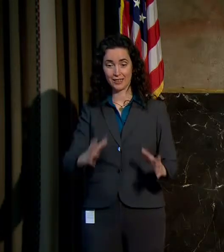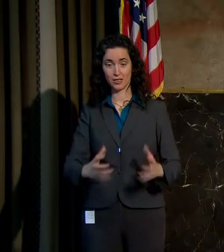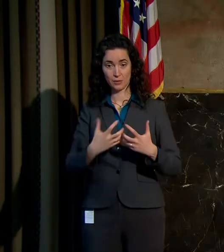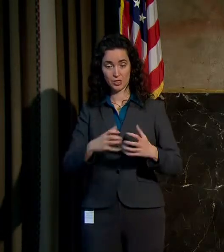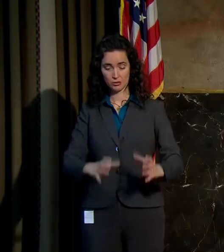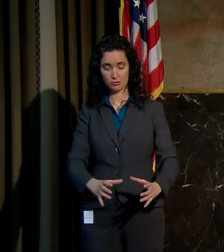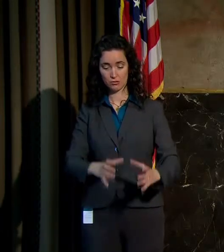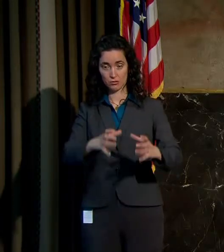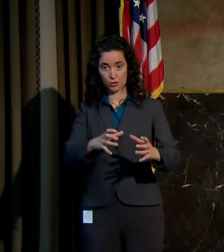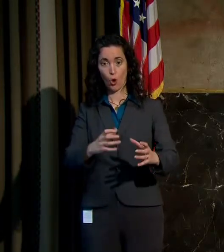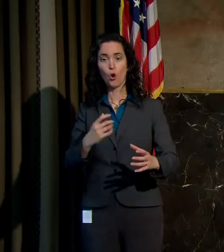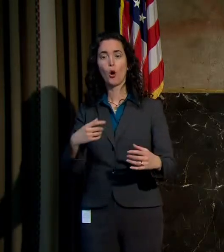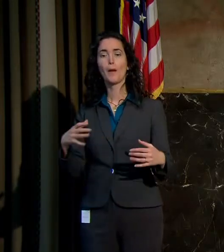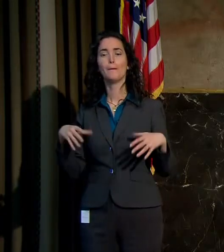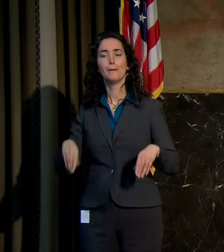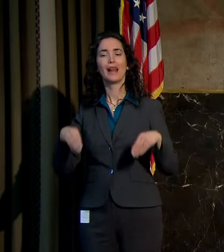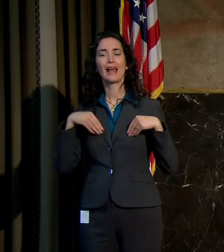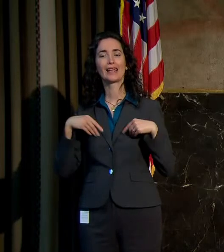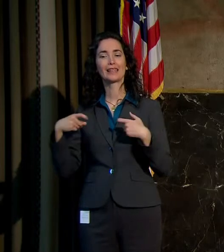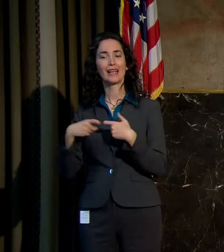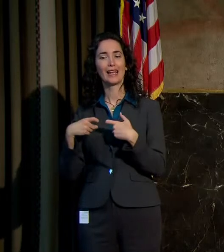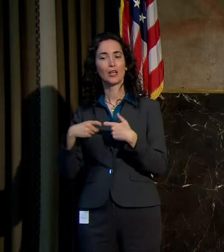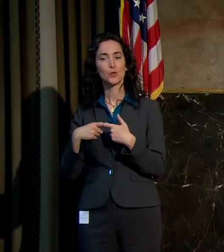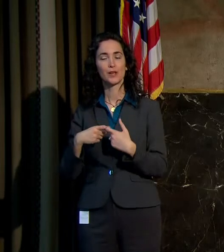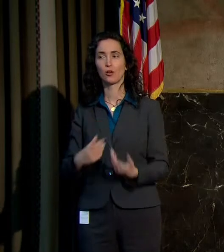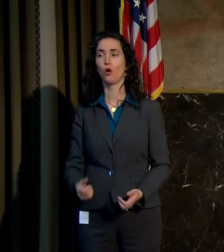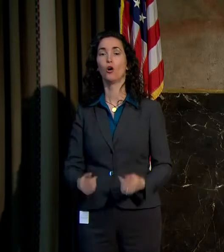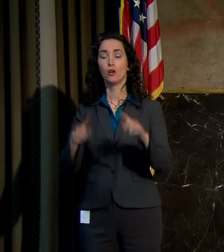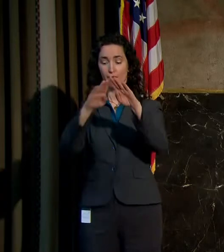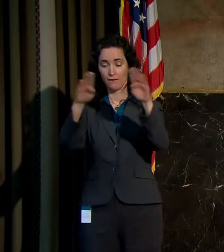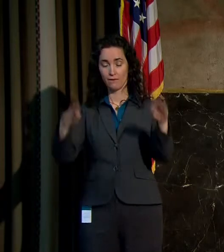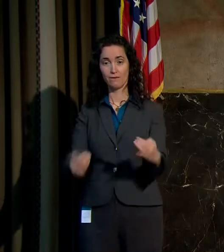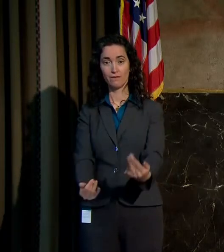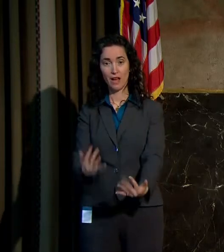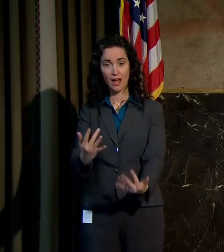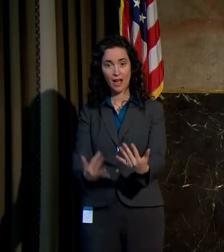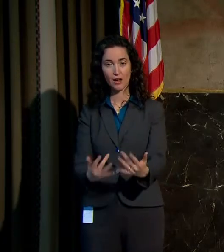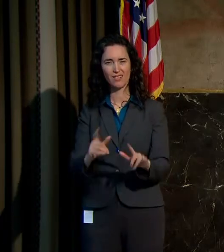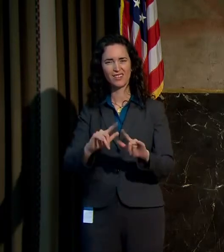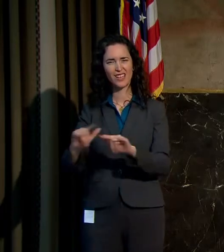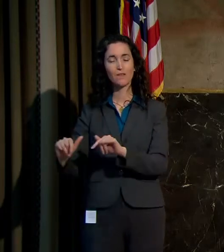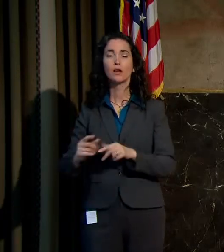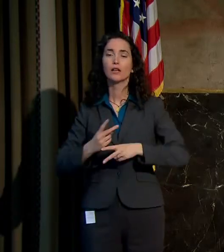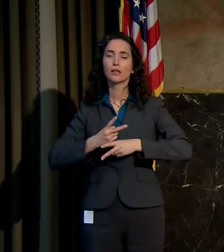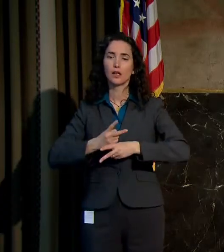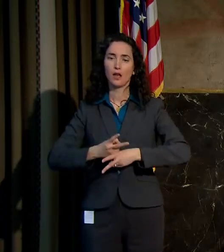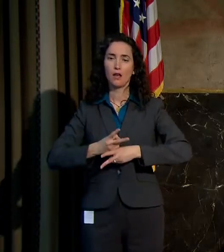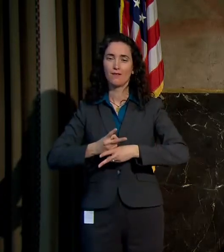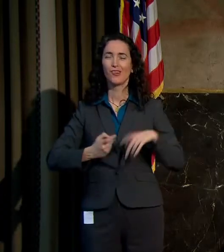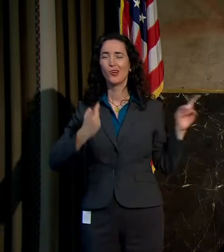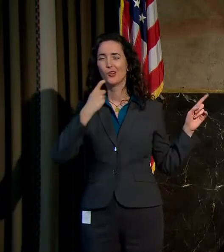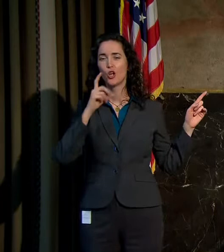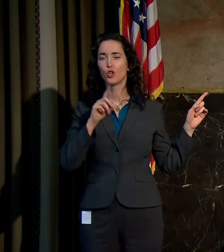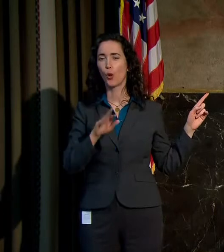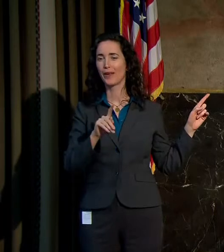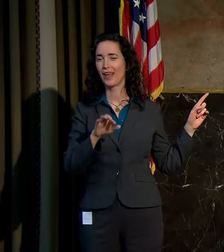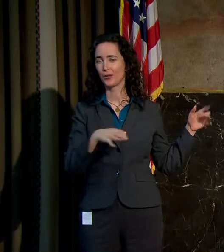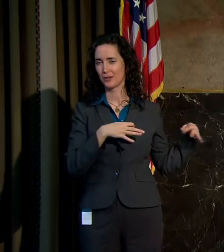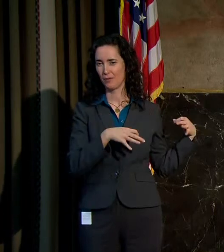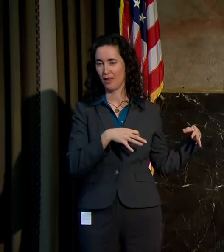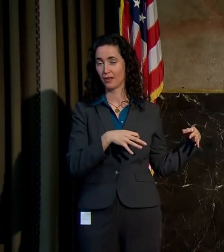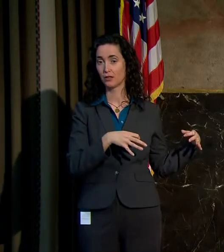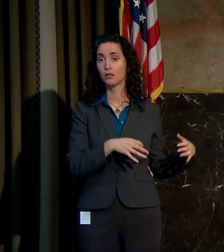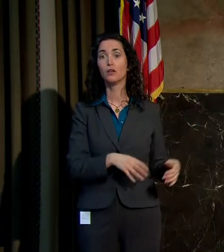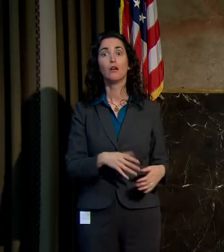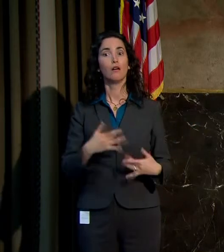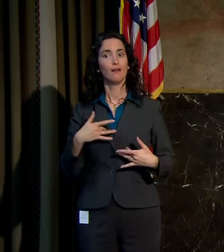fireplaces, generators, and Dr. Cantor went into that. The good news here, and we got a briefing from the Public Service Commission